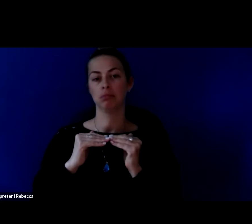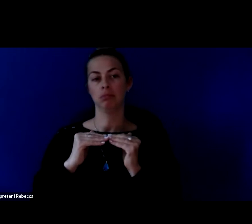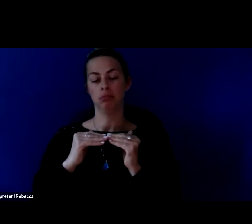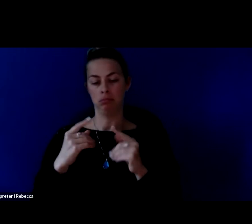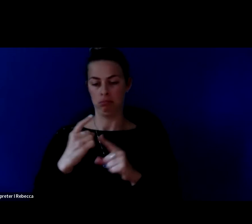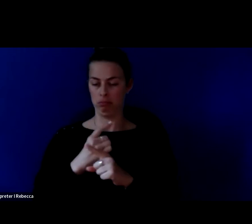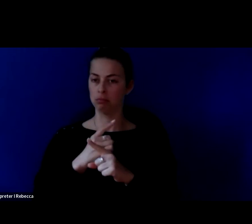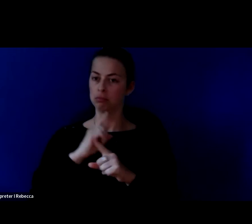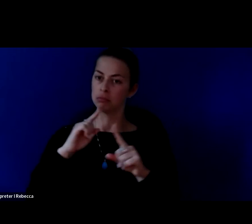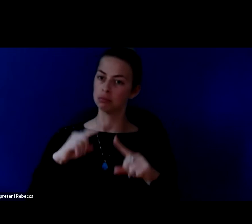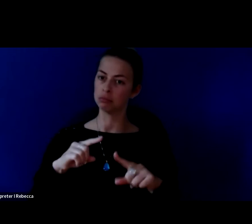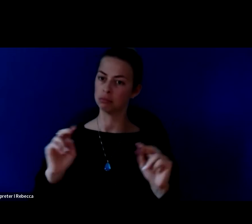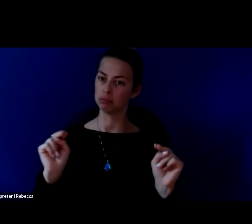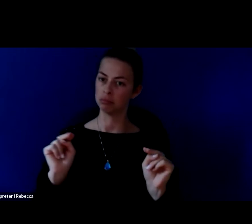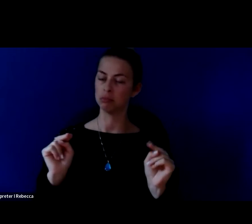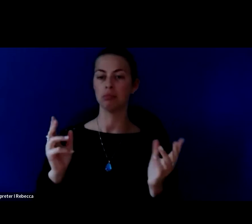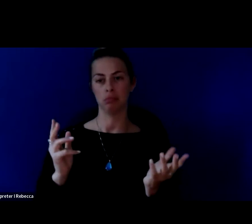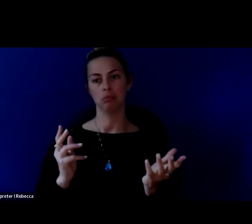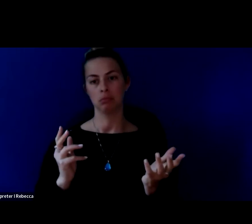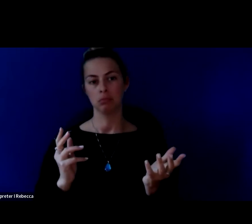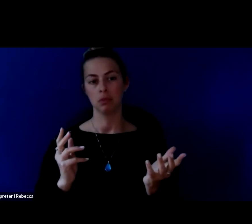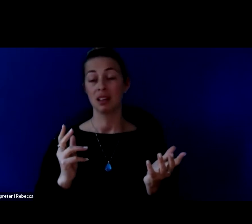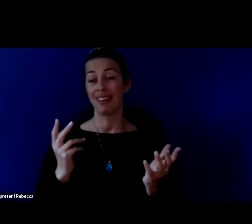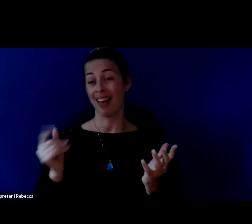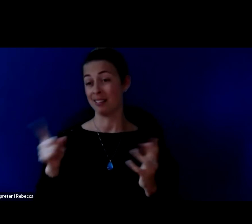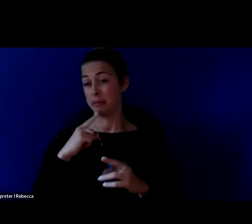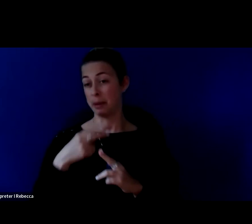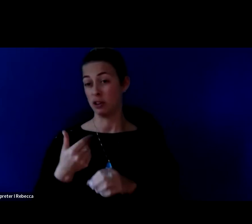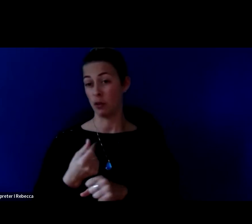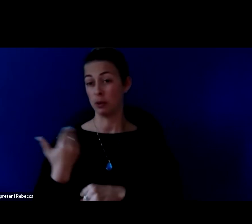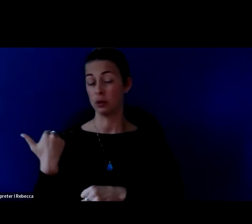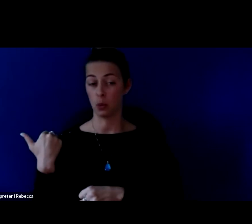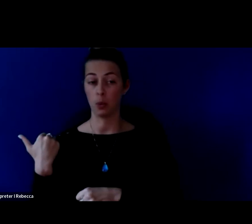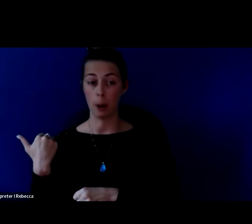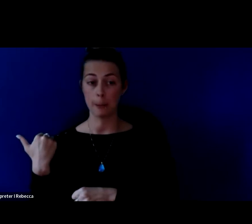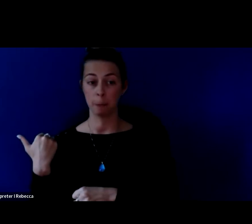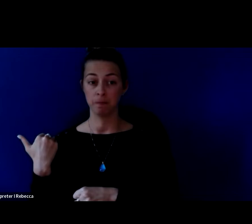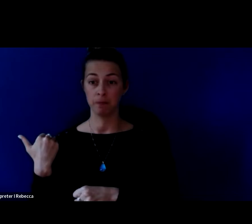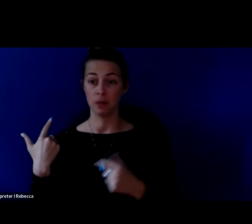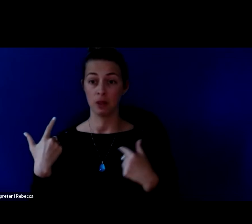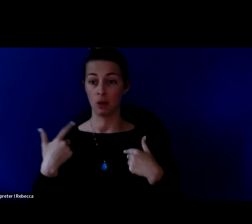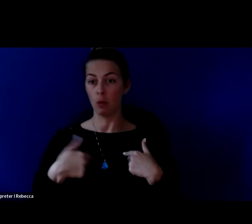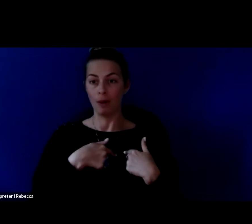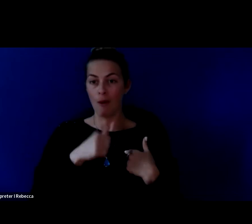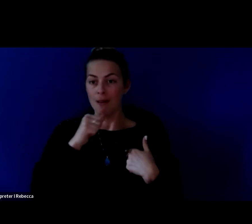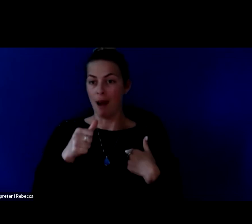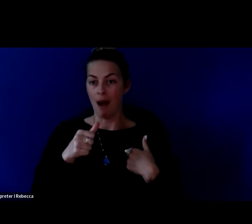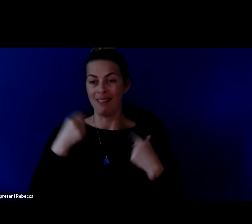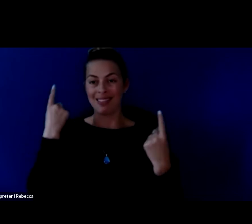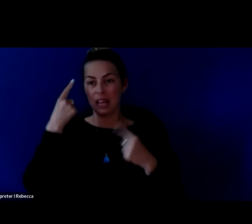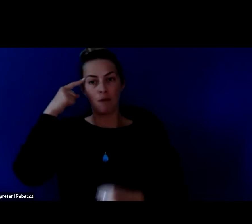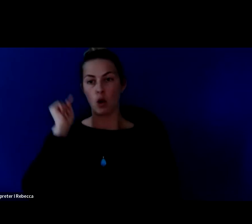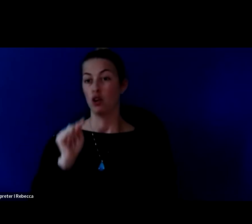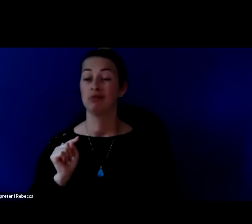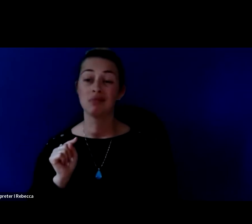much like Professor Deemer said just a few moments ago, we are loath to think for you. I mean, in some sense,